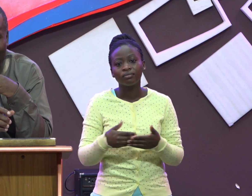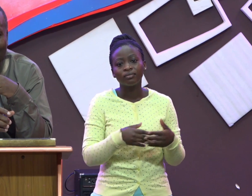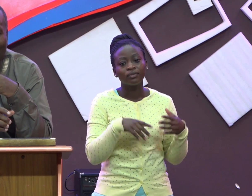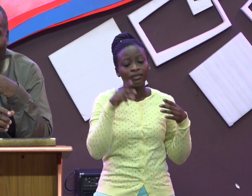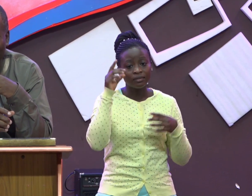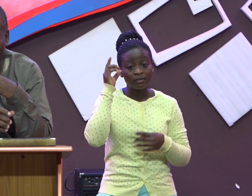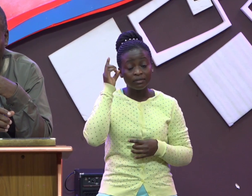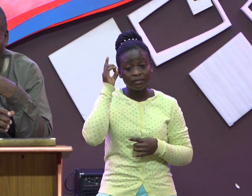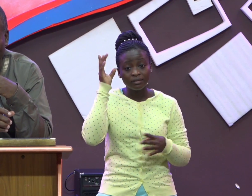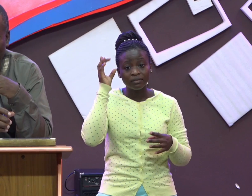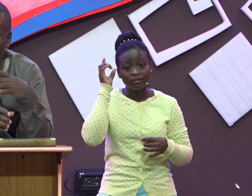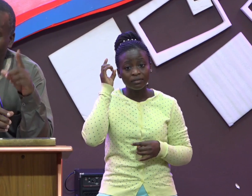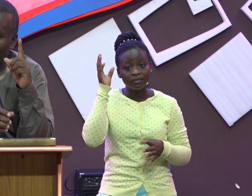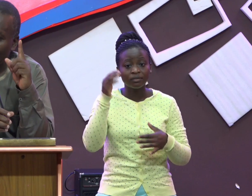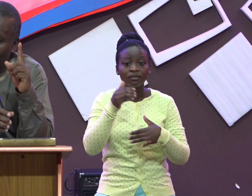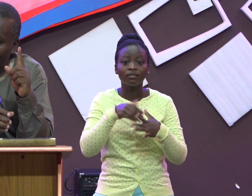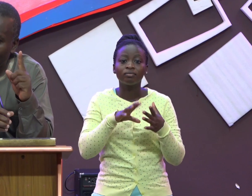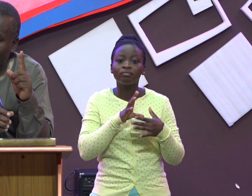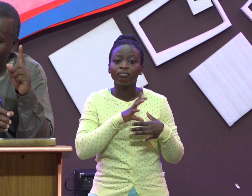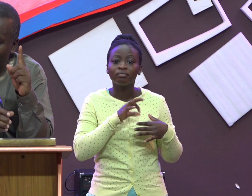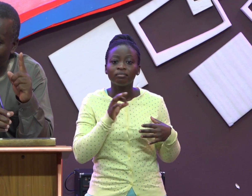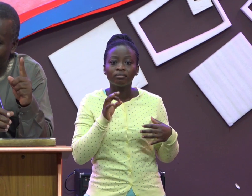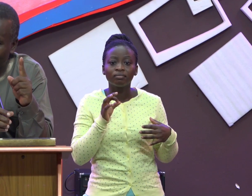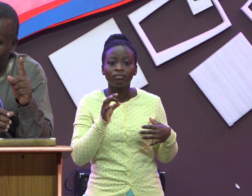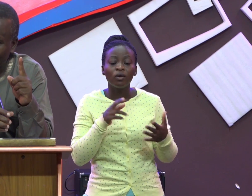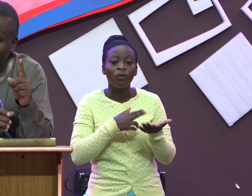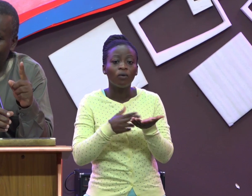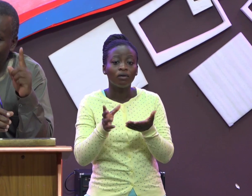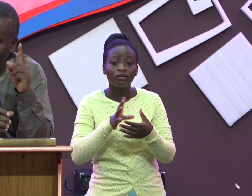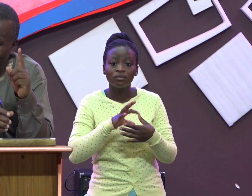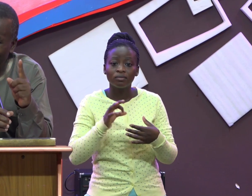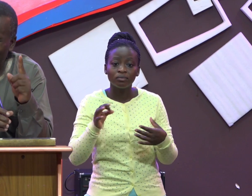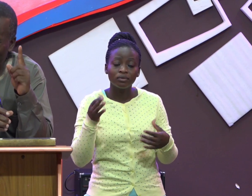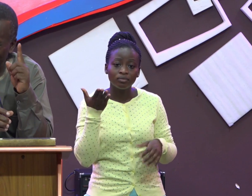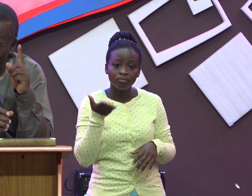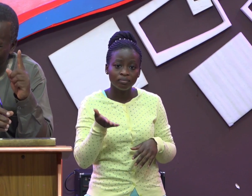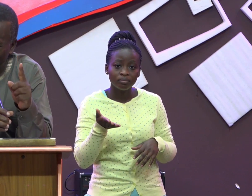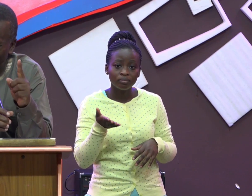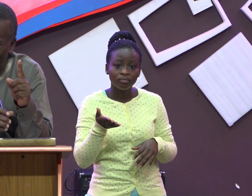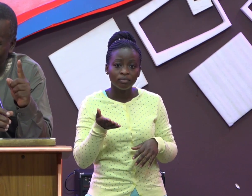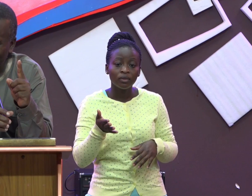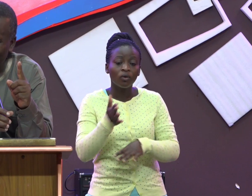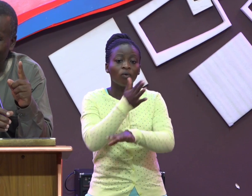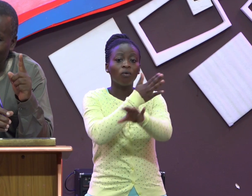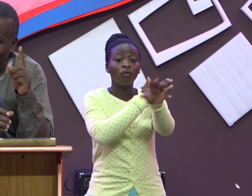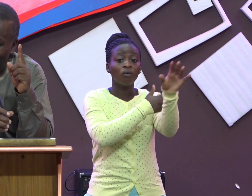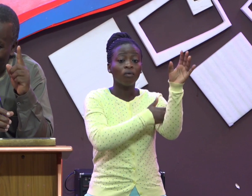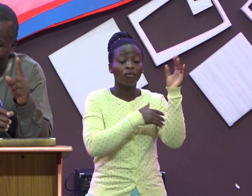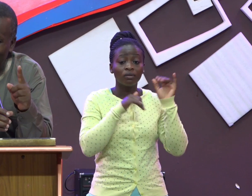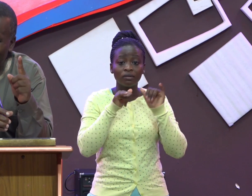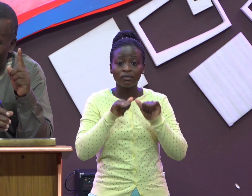person bedridden in a difficult moment. So the Holy Spirit is there. God still wants